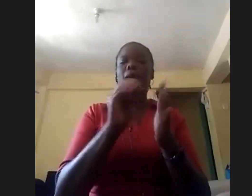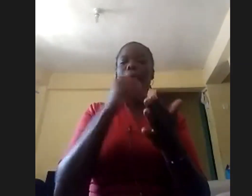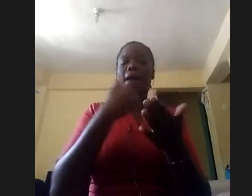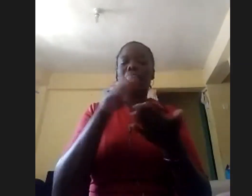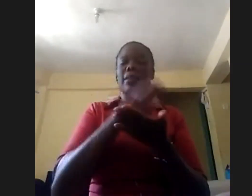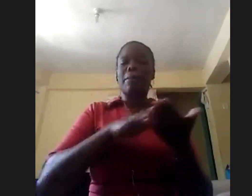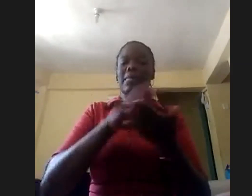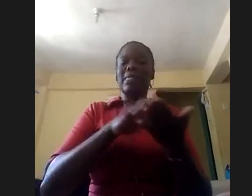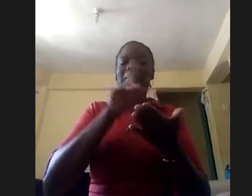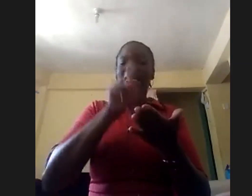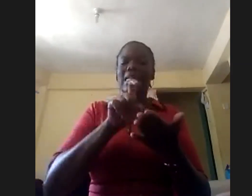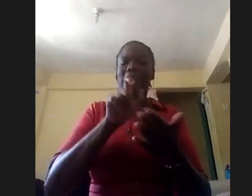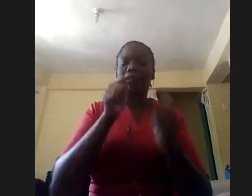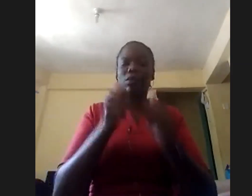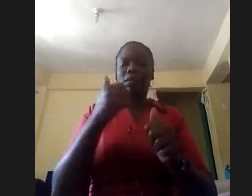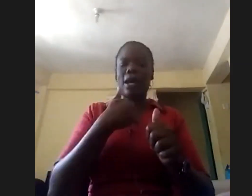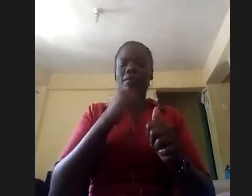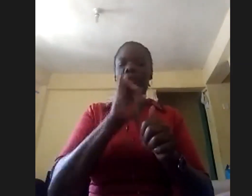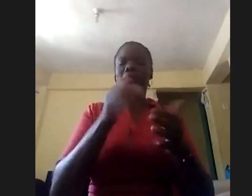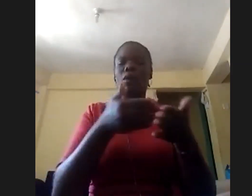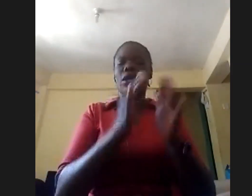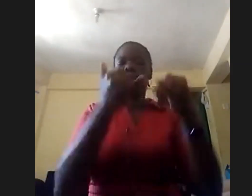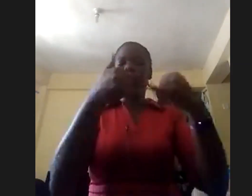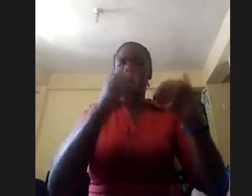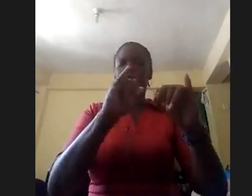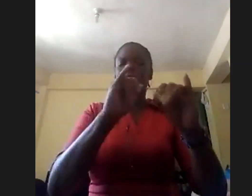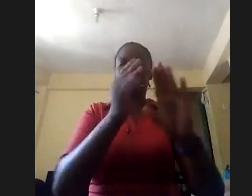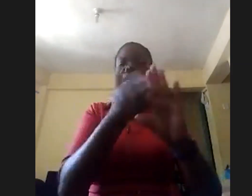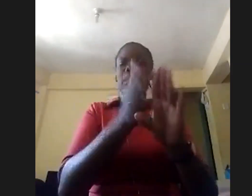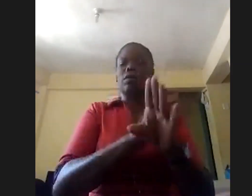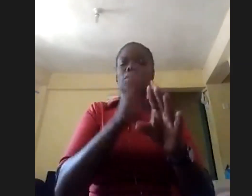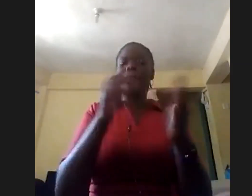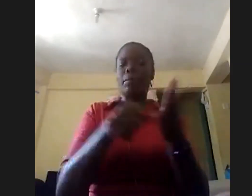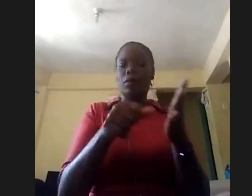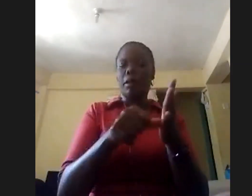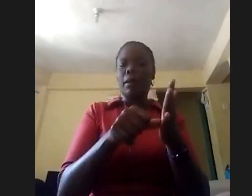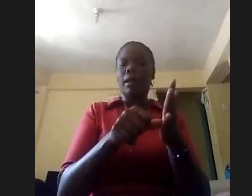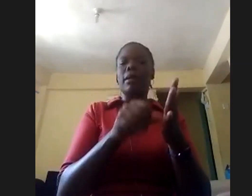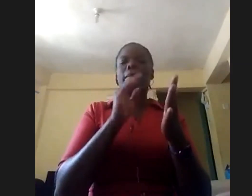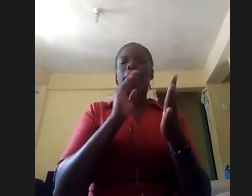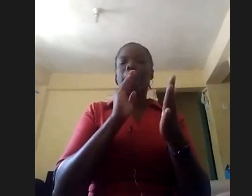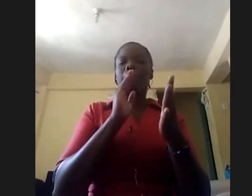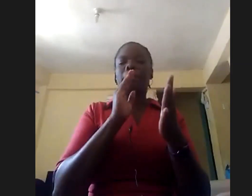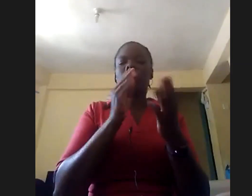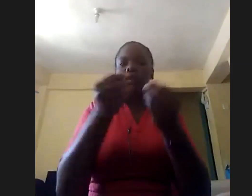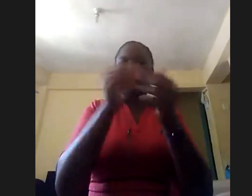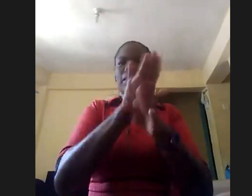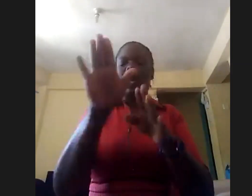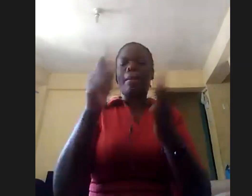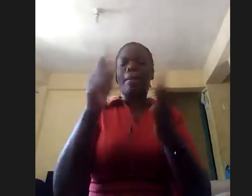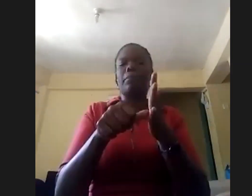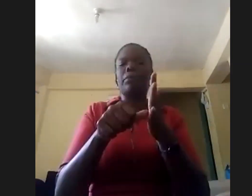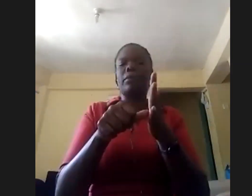have. So that is a way to try get out of their trouble and just be above their issues. But it has an effect